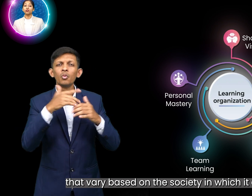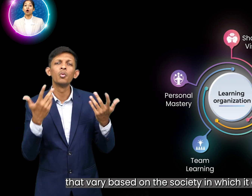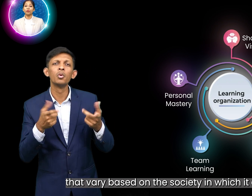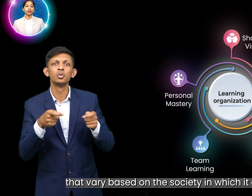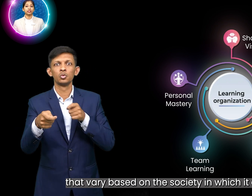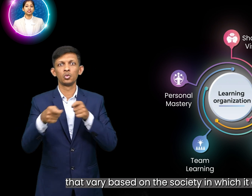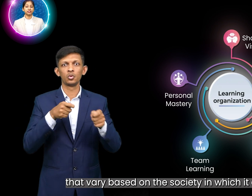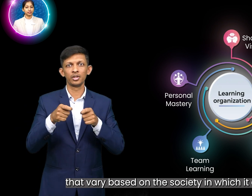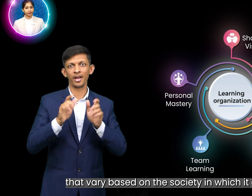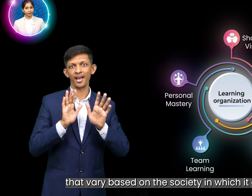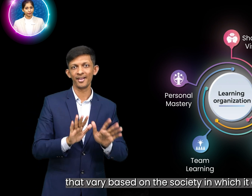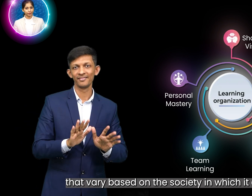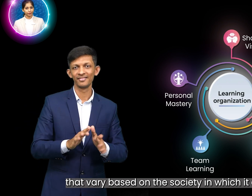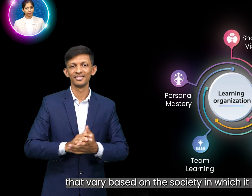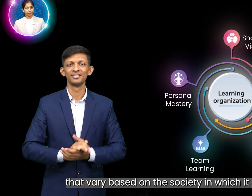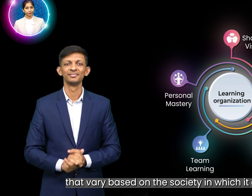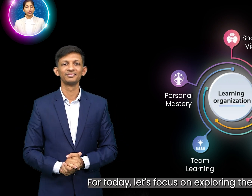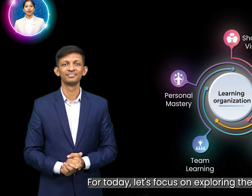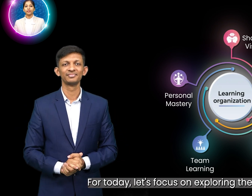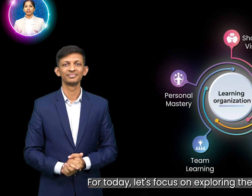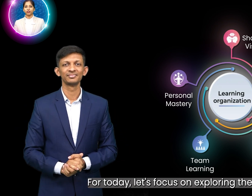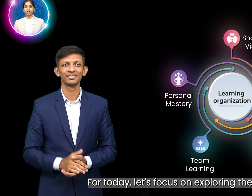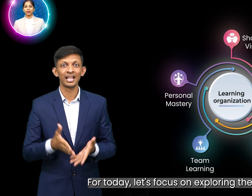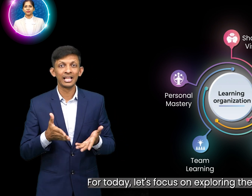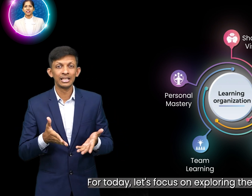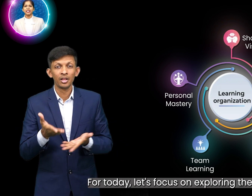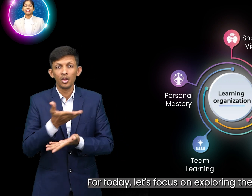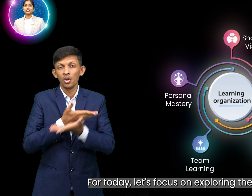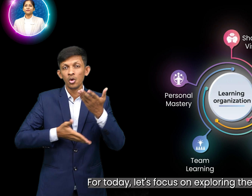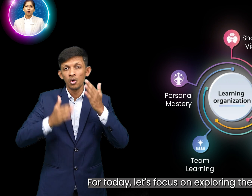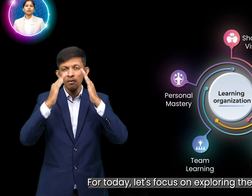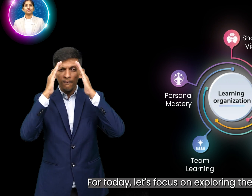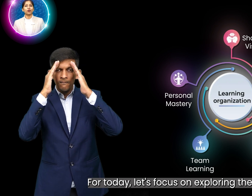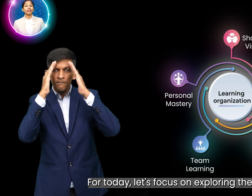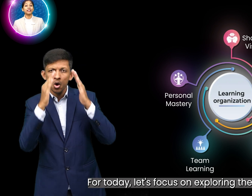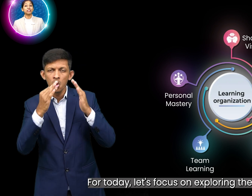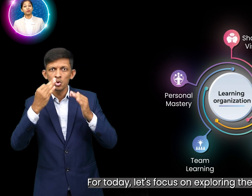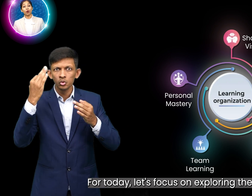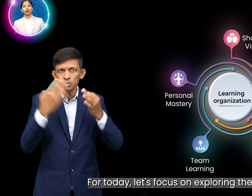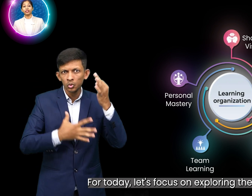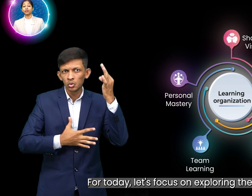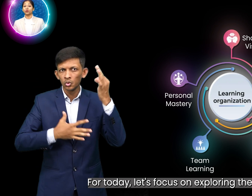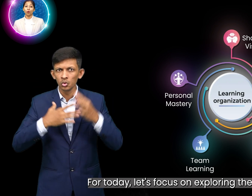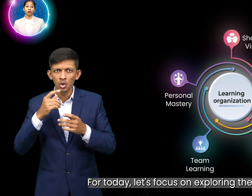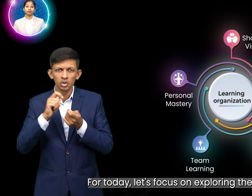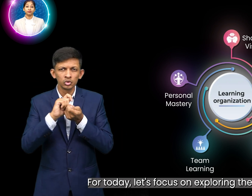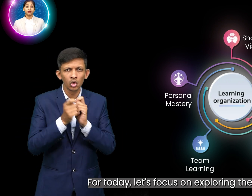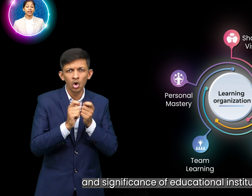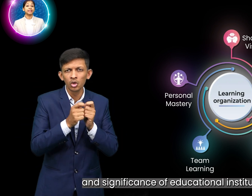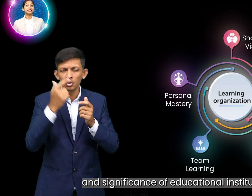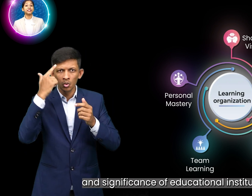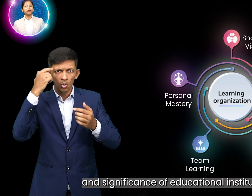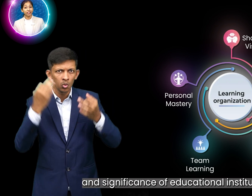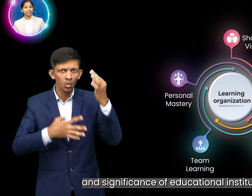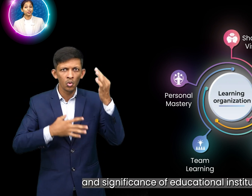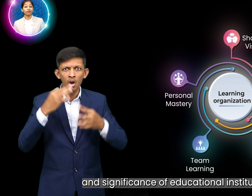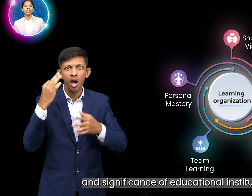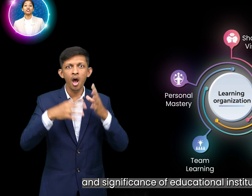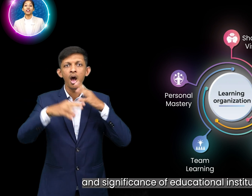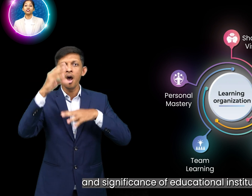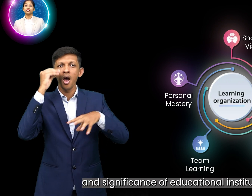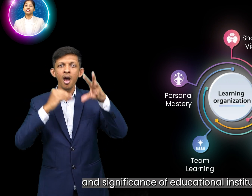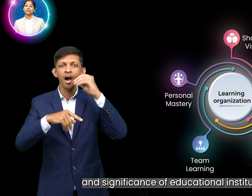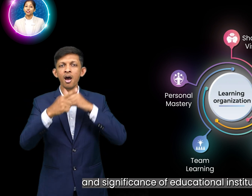which it operates. For today, let's focus on exploring the role and significance